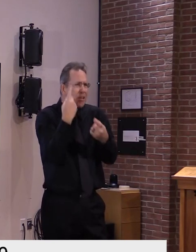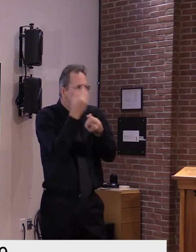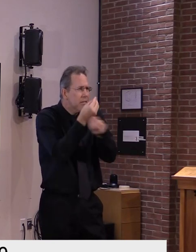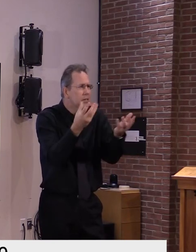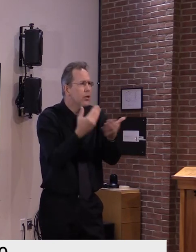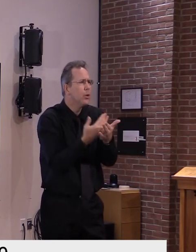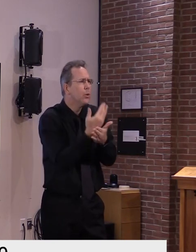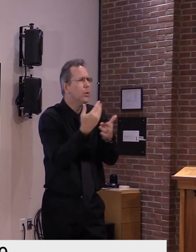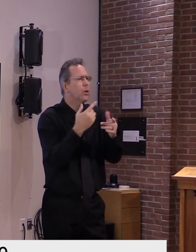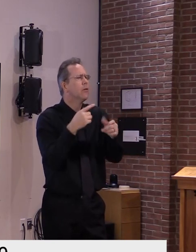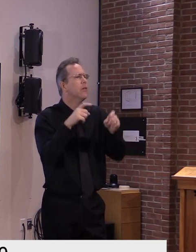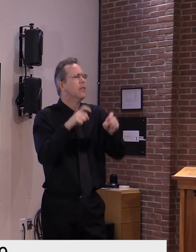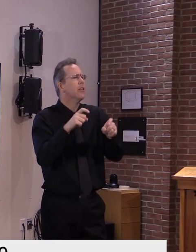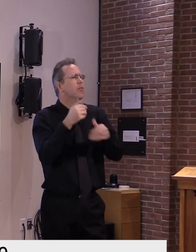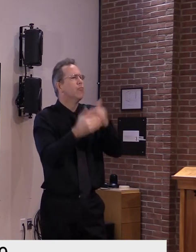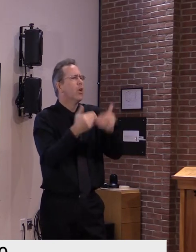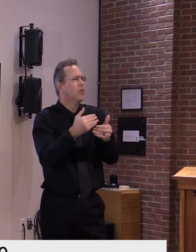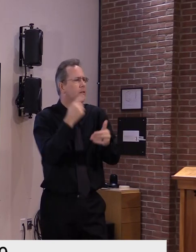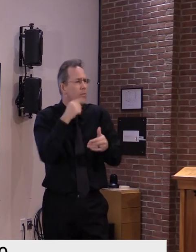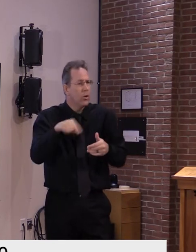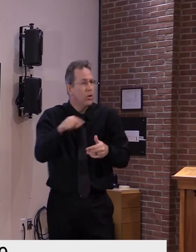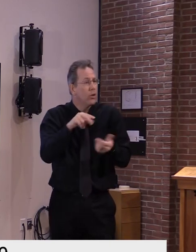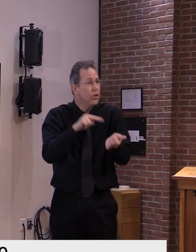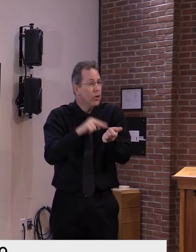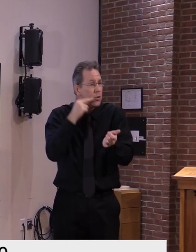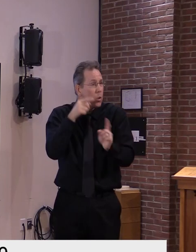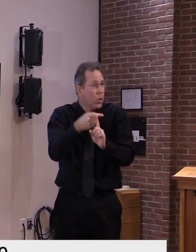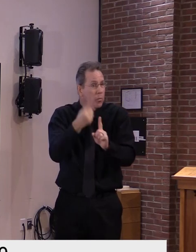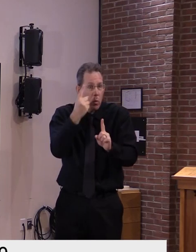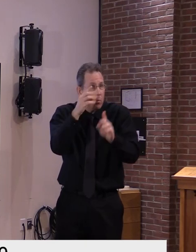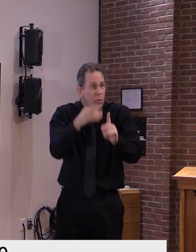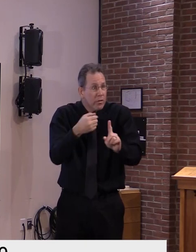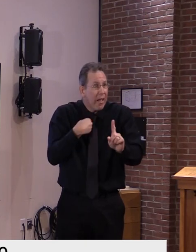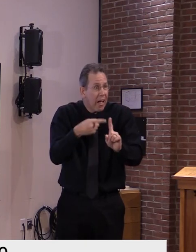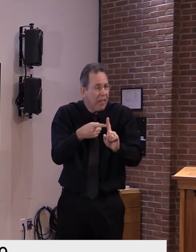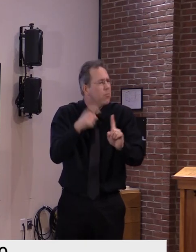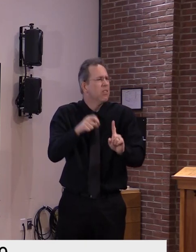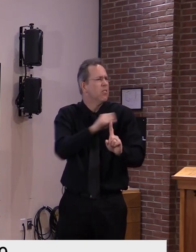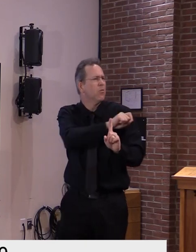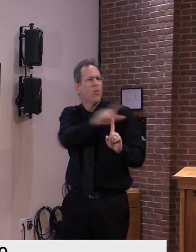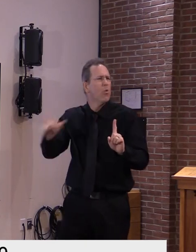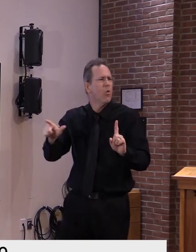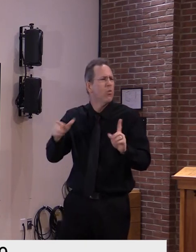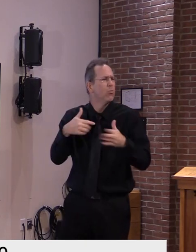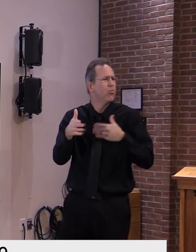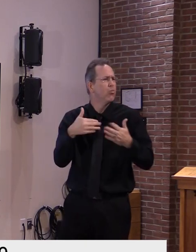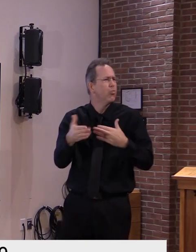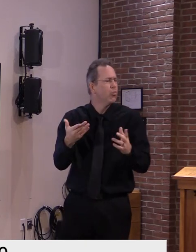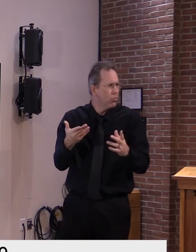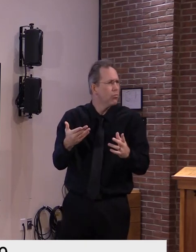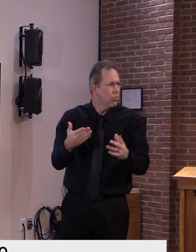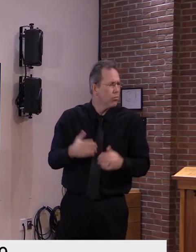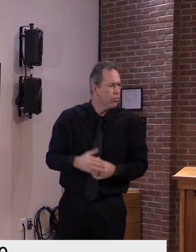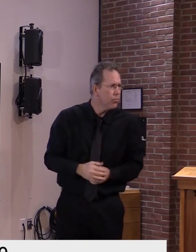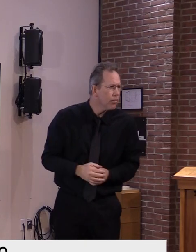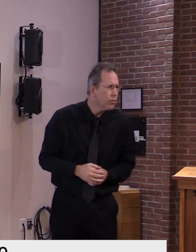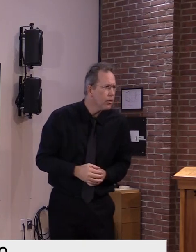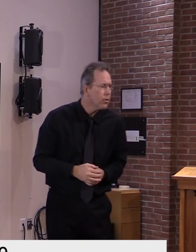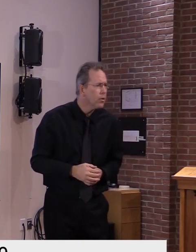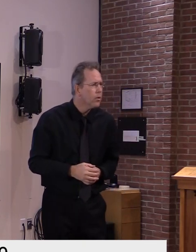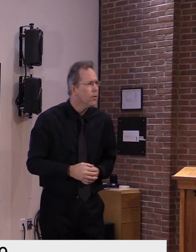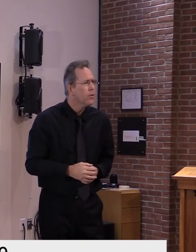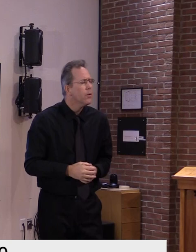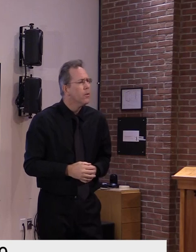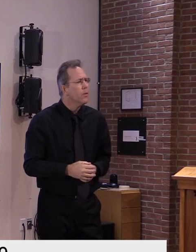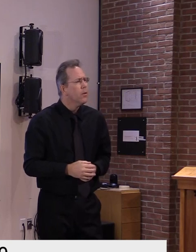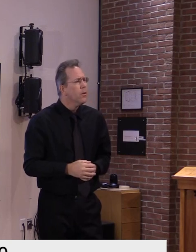and mitigate the impact of COVID-19 in these settings. For the 37 most susceptible higher acuity